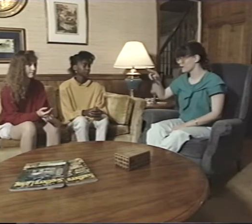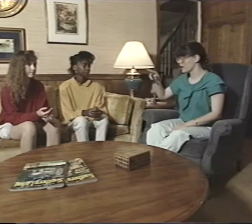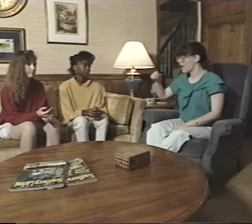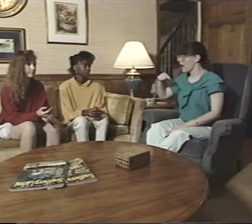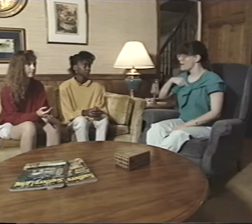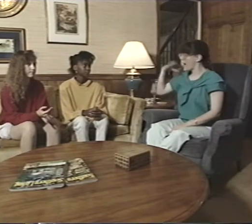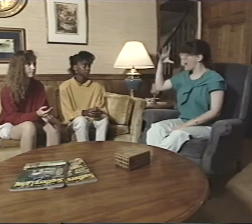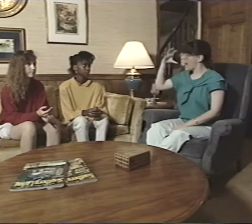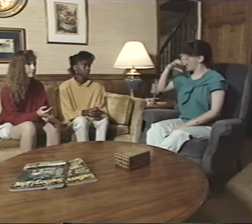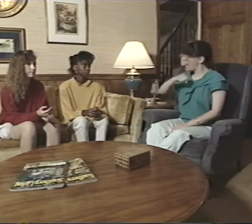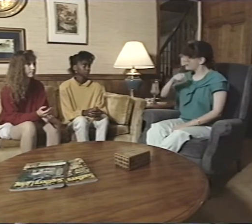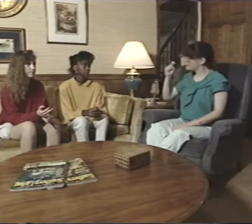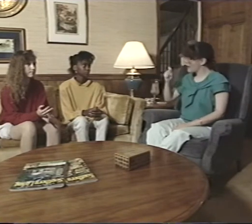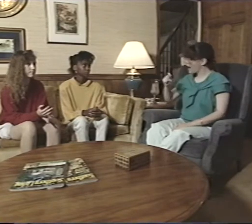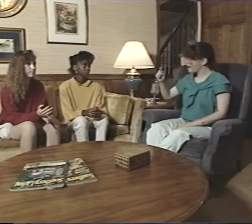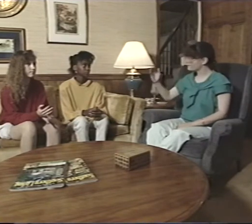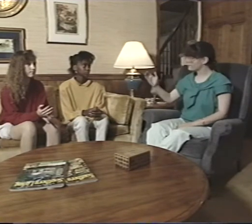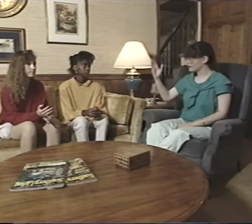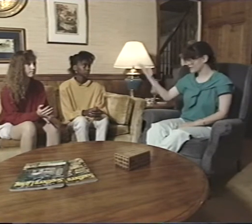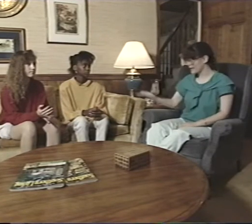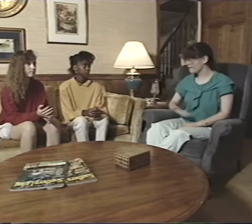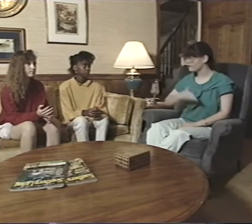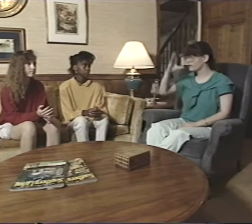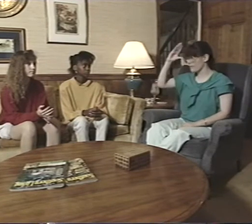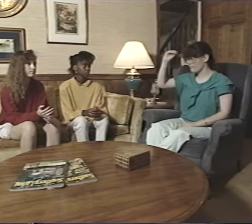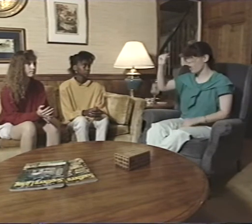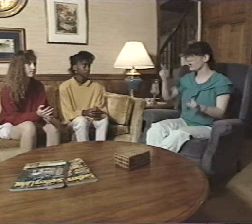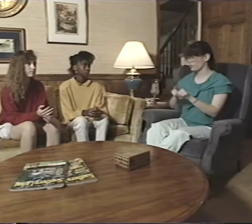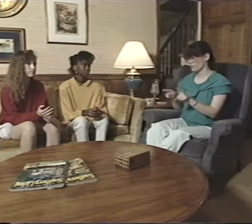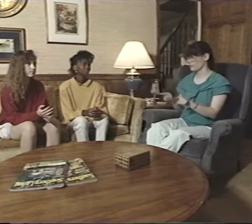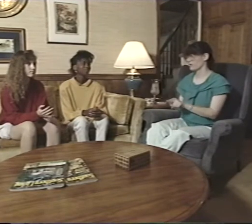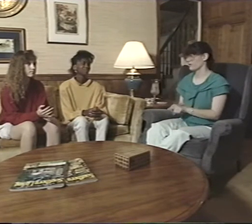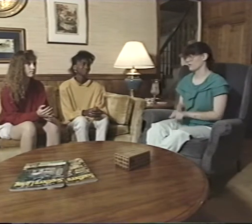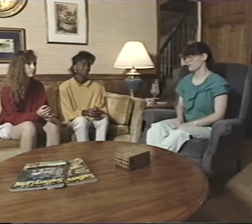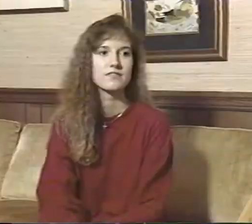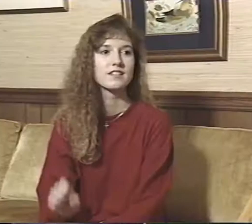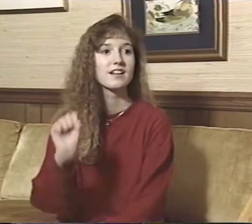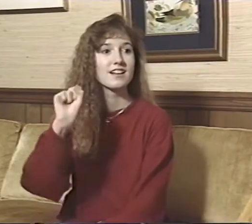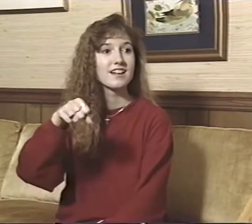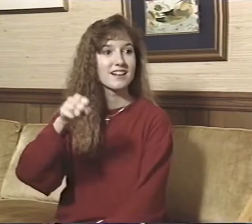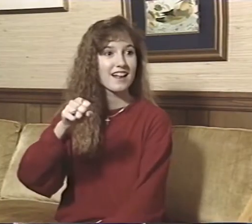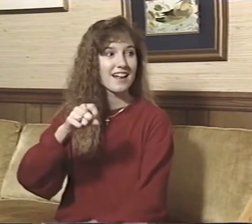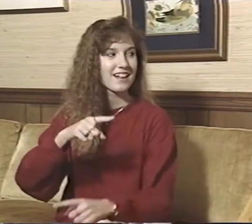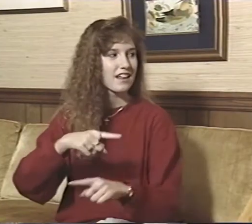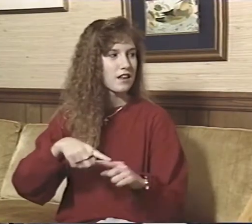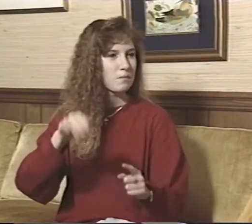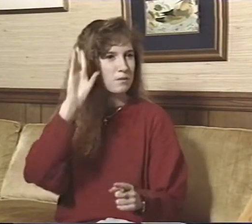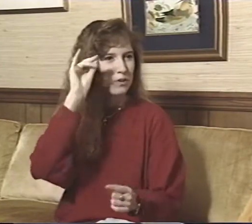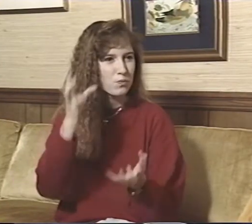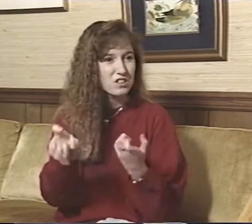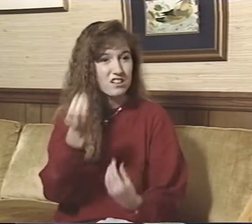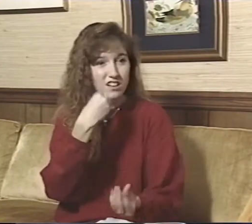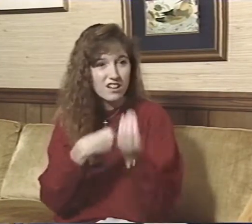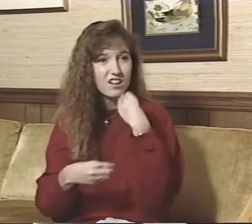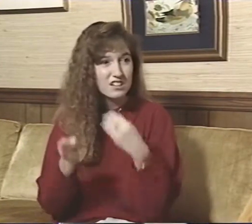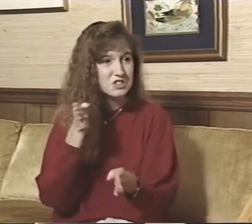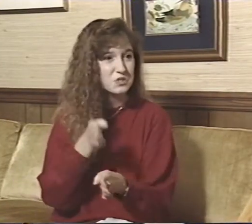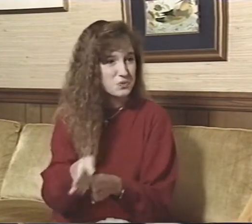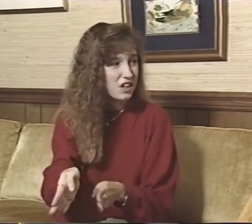Kemper. I guess we have to invite the boys too. Yeah, but all the boys want to do